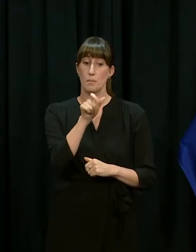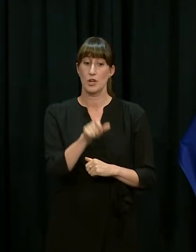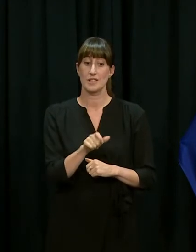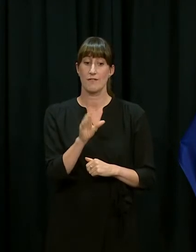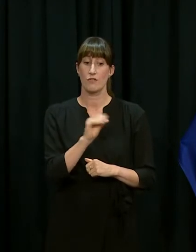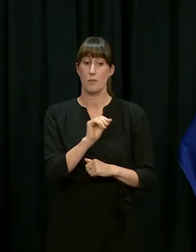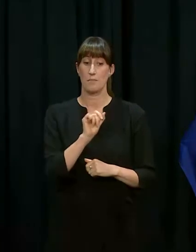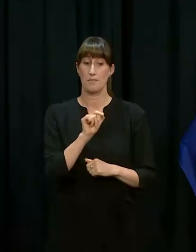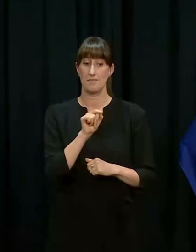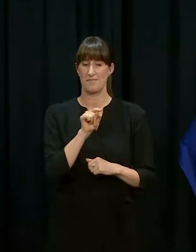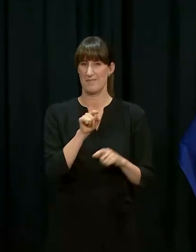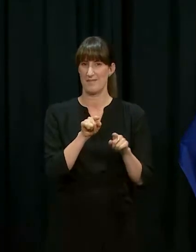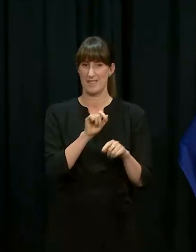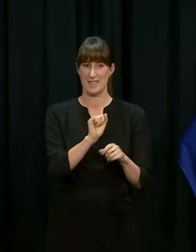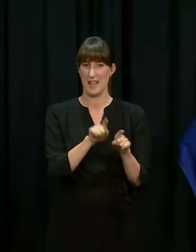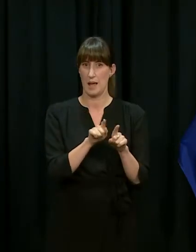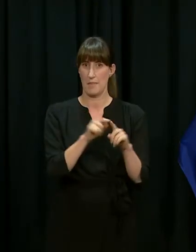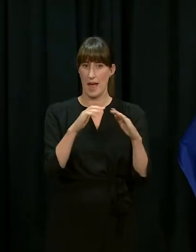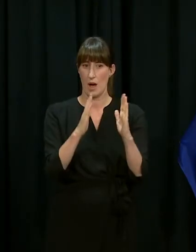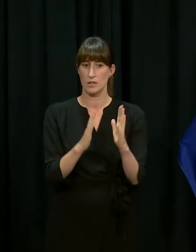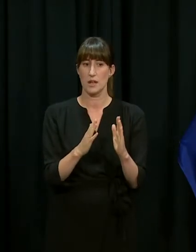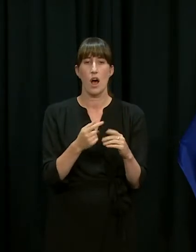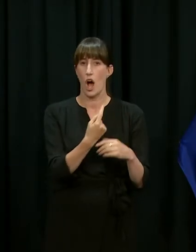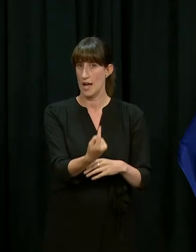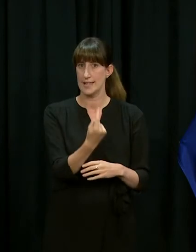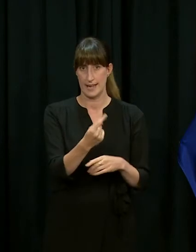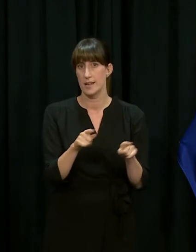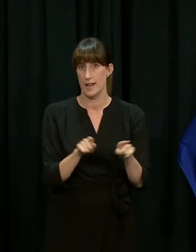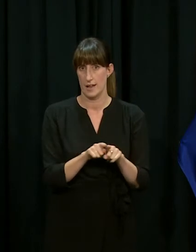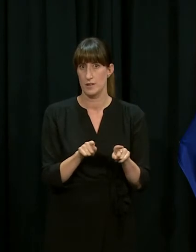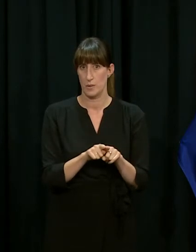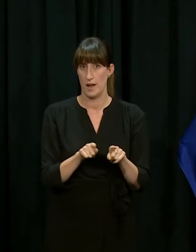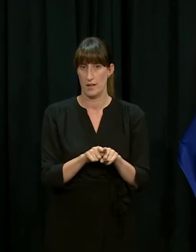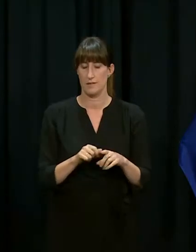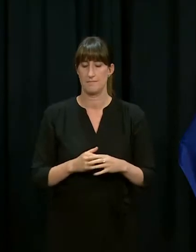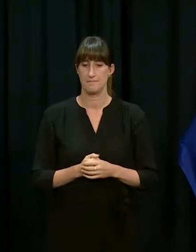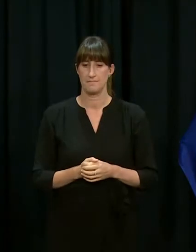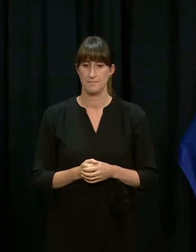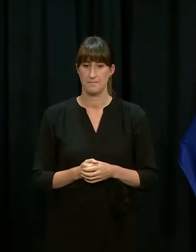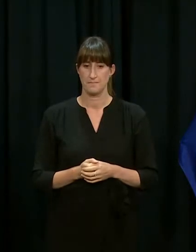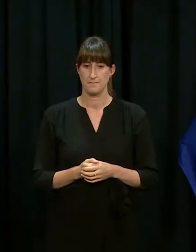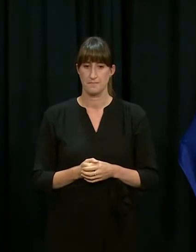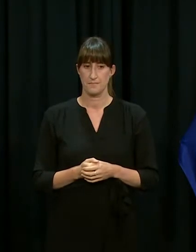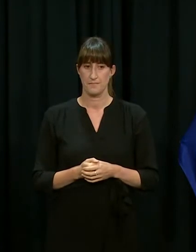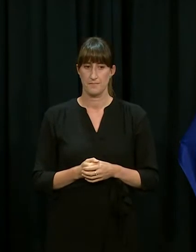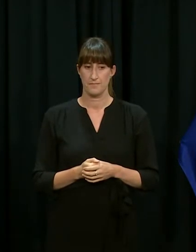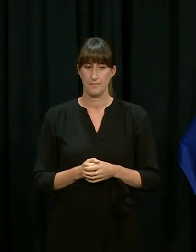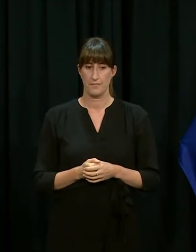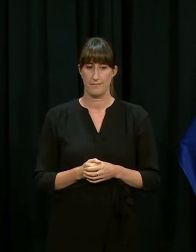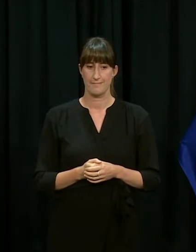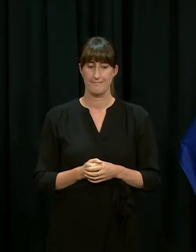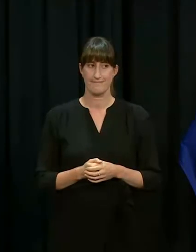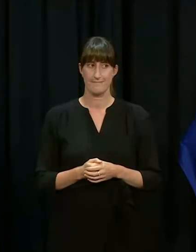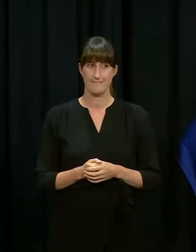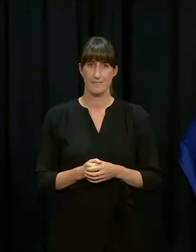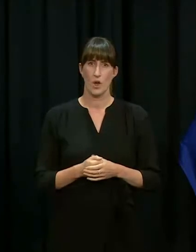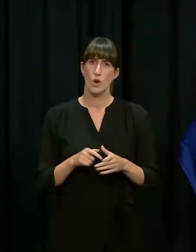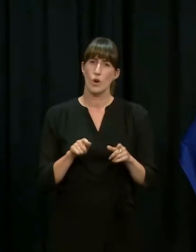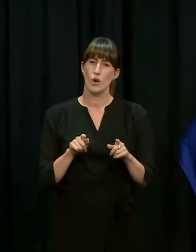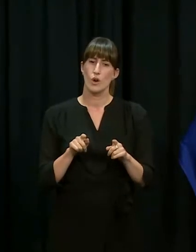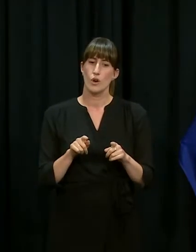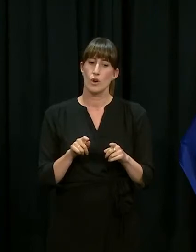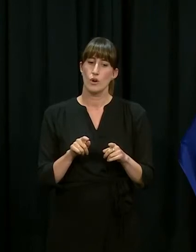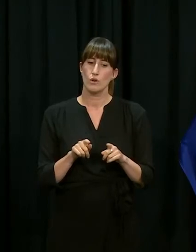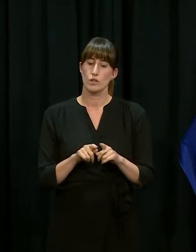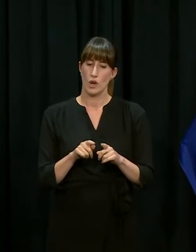this person has been in isolation during their infectious period. It's also worth pointing out